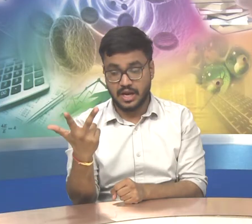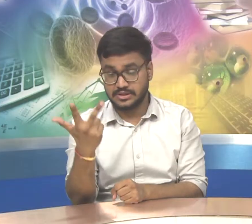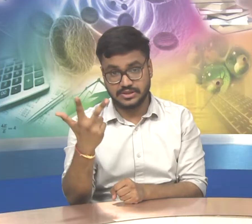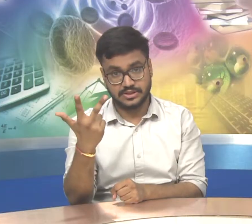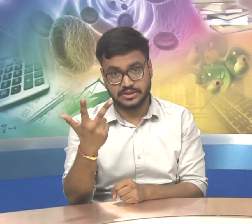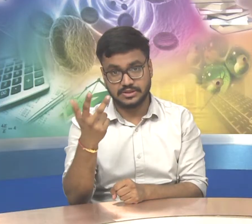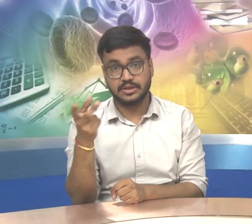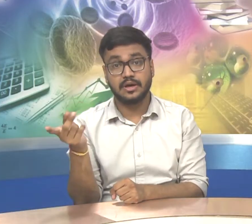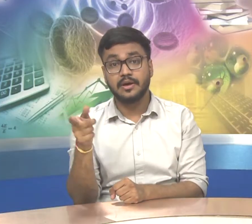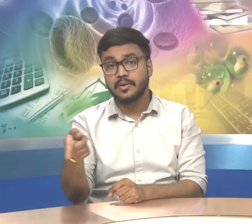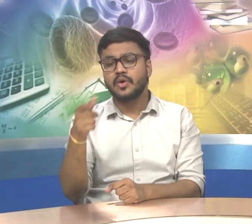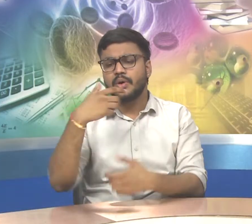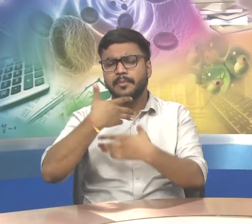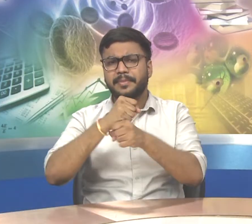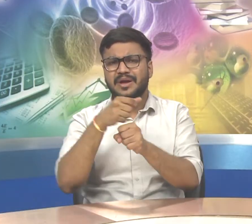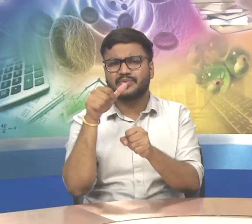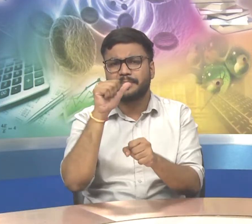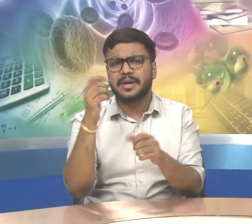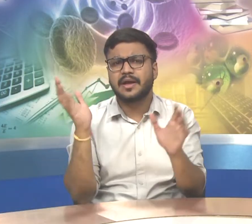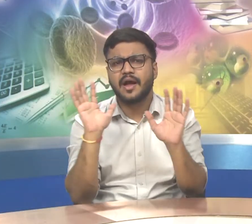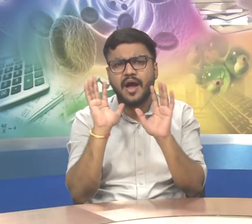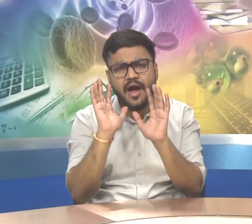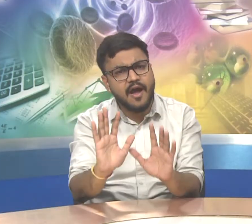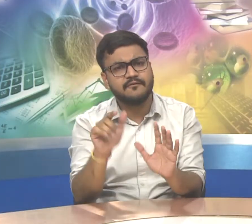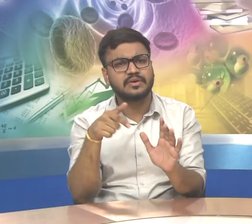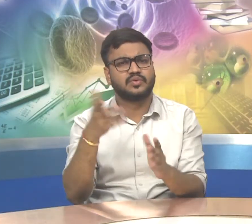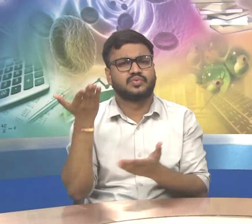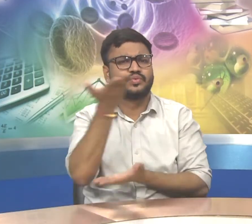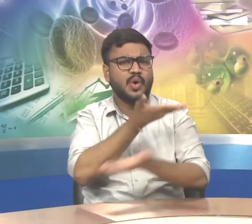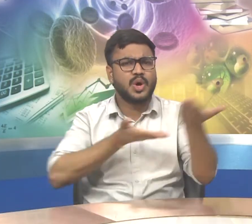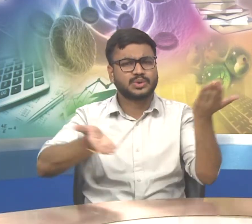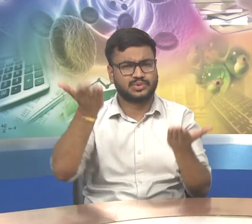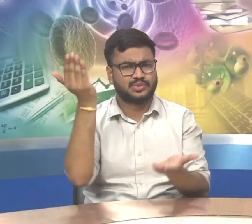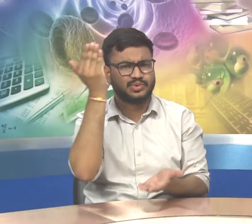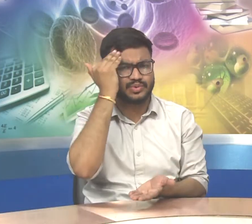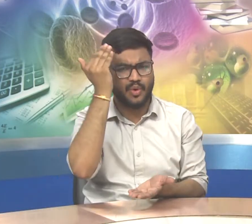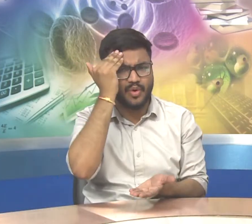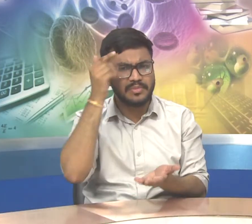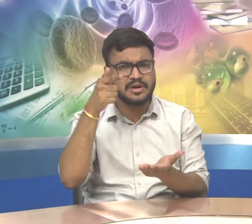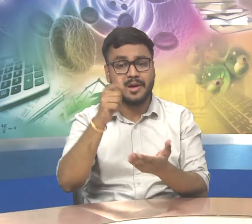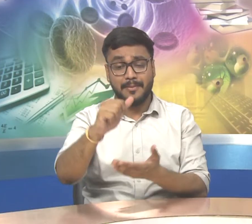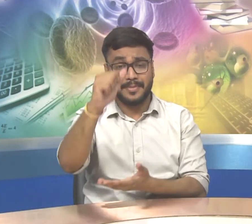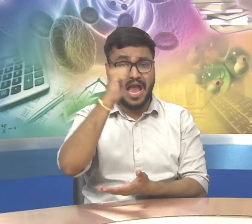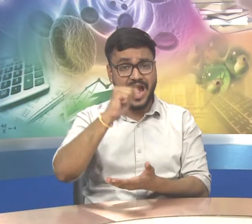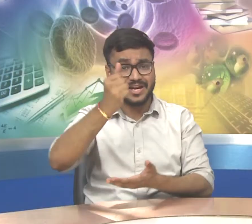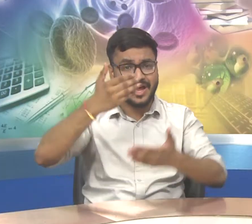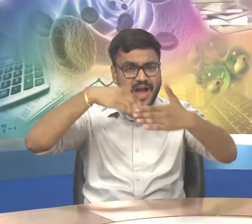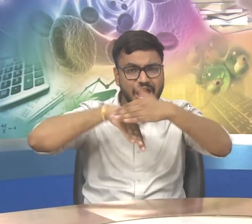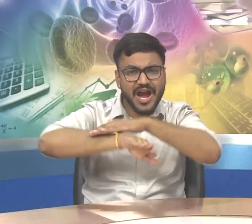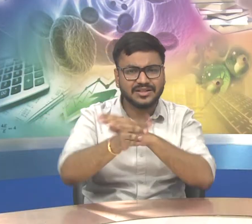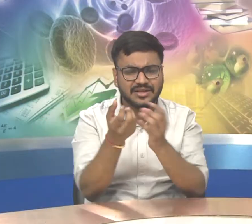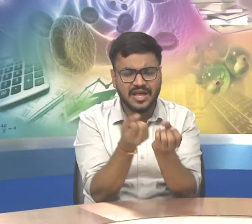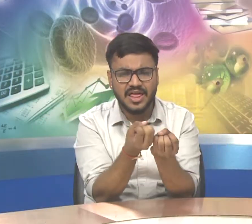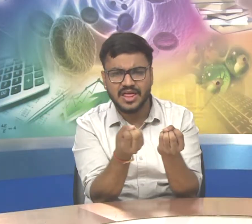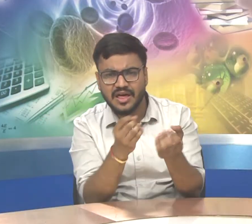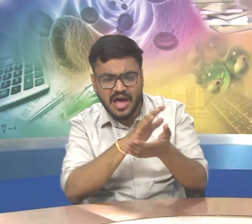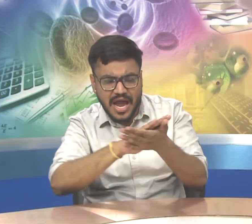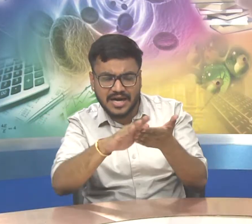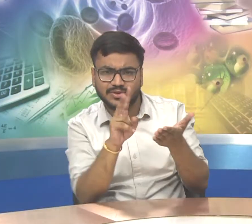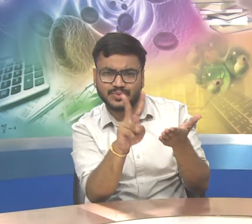about 8 gram of oxygen to make water. We know the formula of